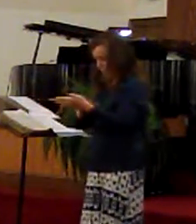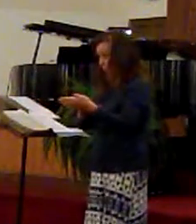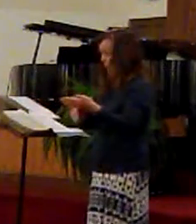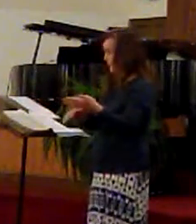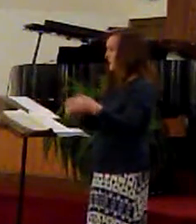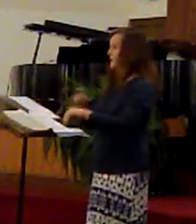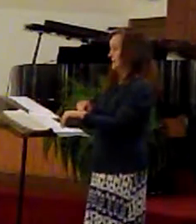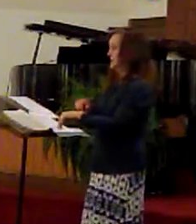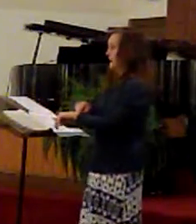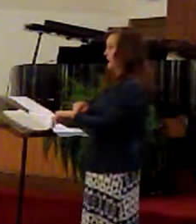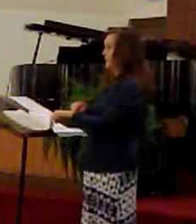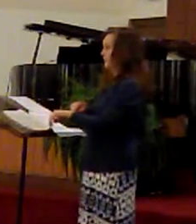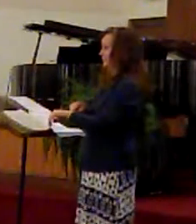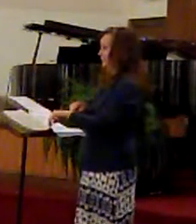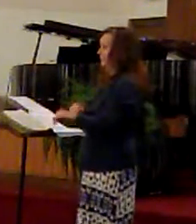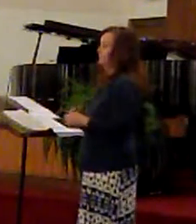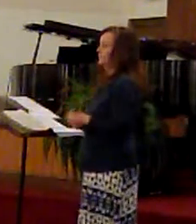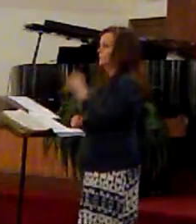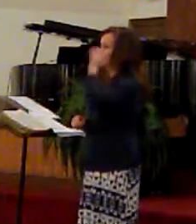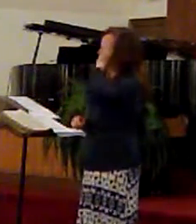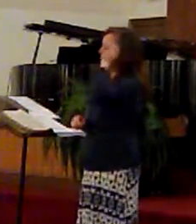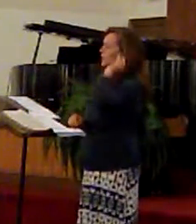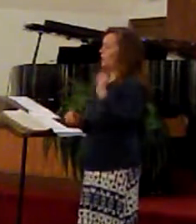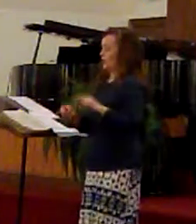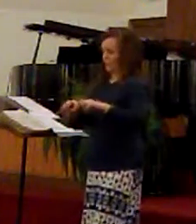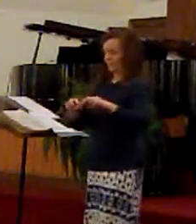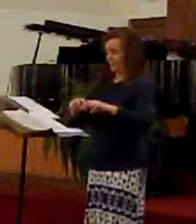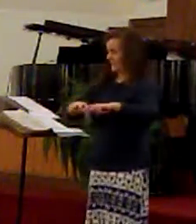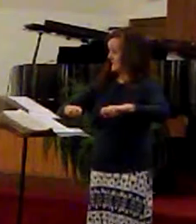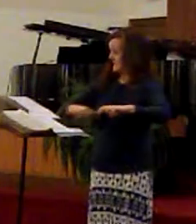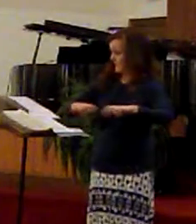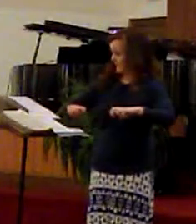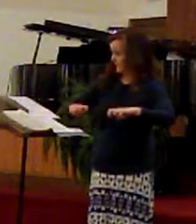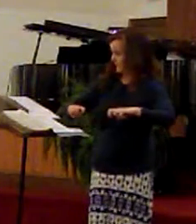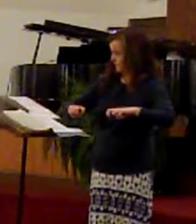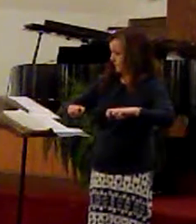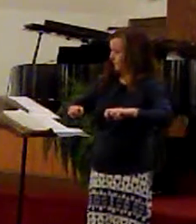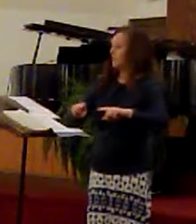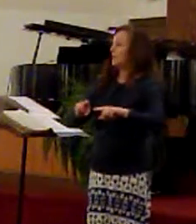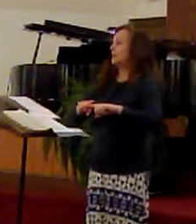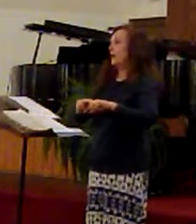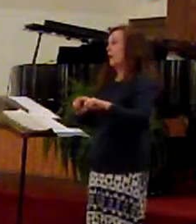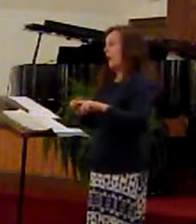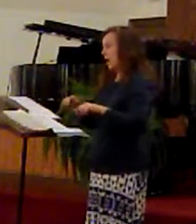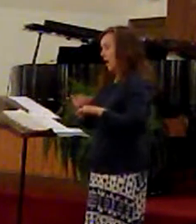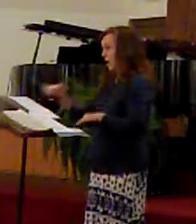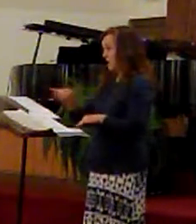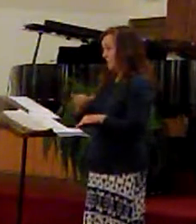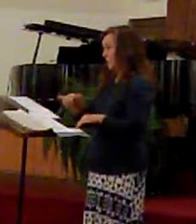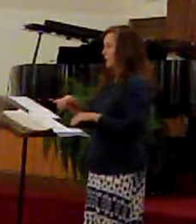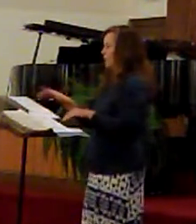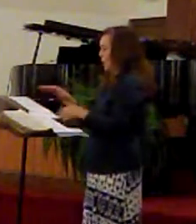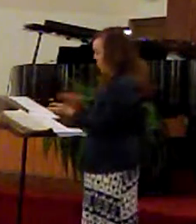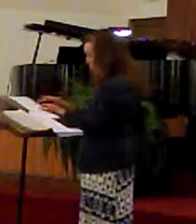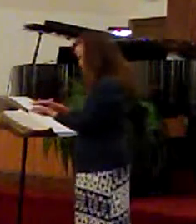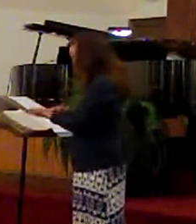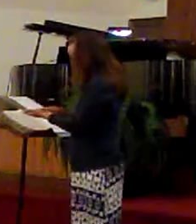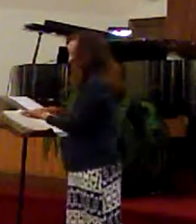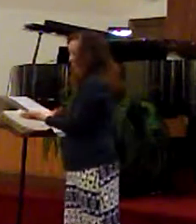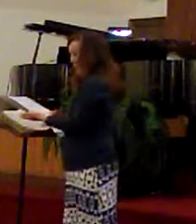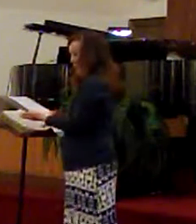This is, listen, I know this is more of a classroom setting, if you will, and some of this is going to be very basic, but we've got to get it.